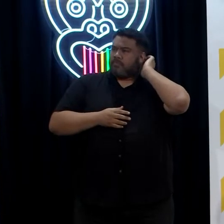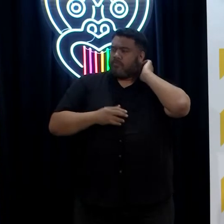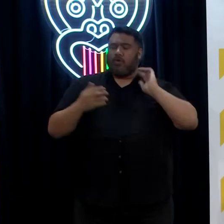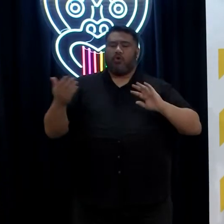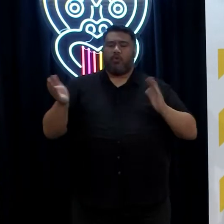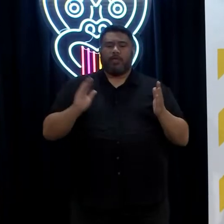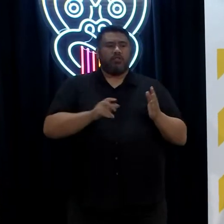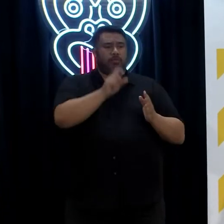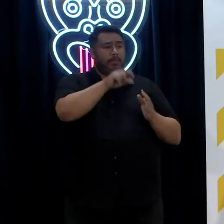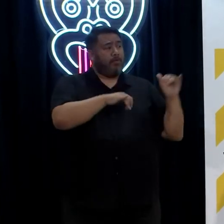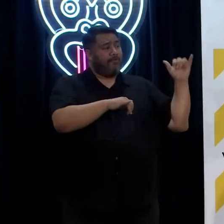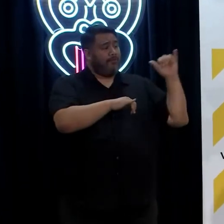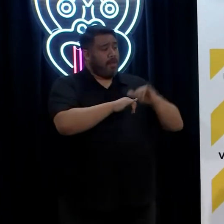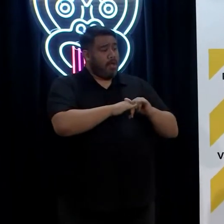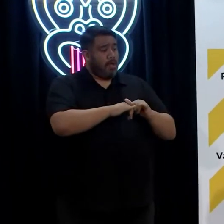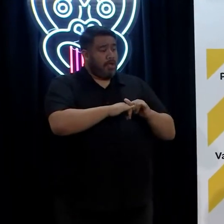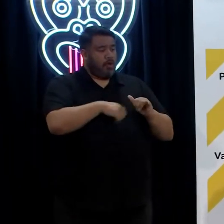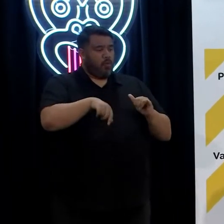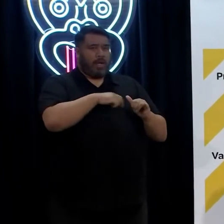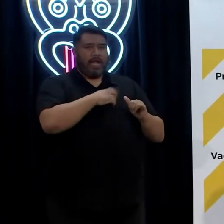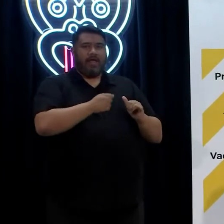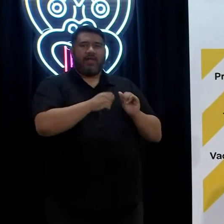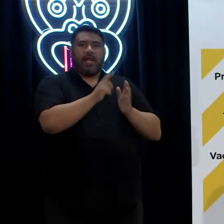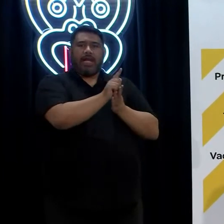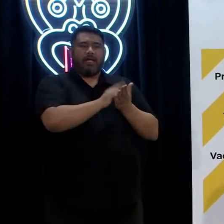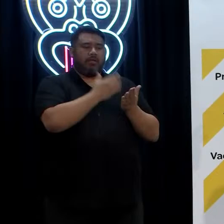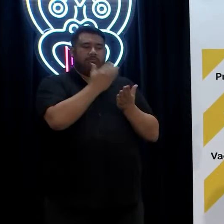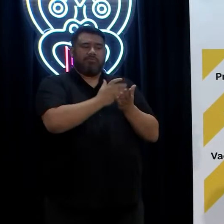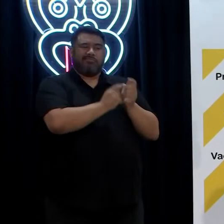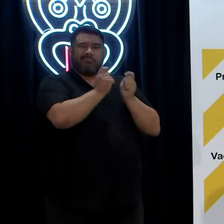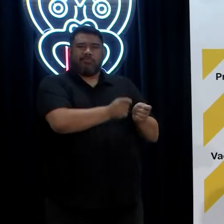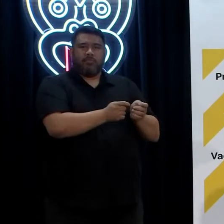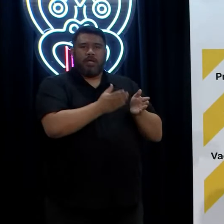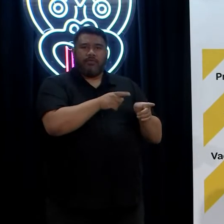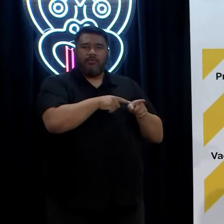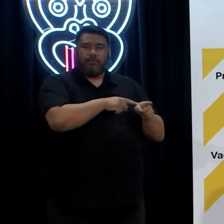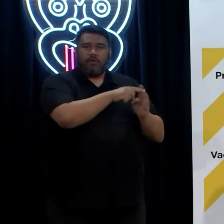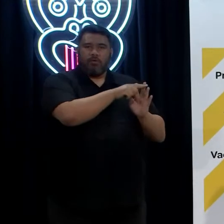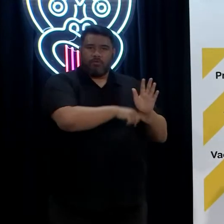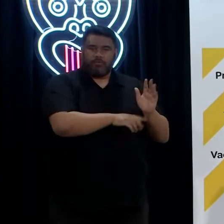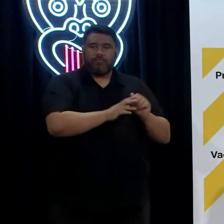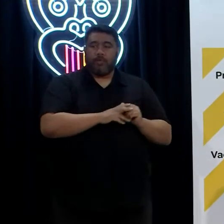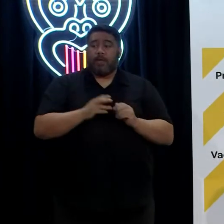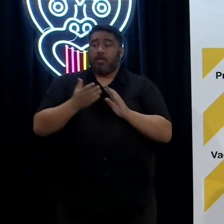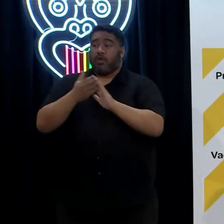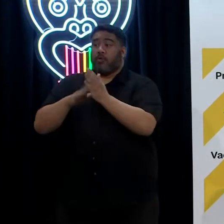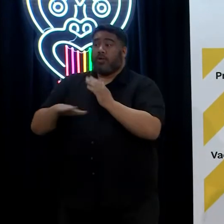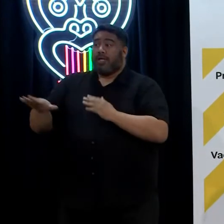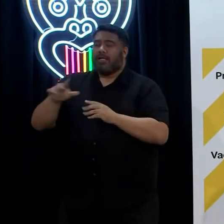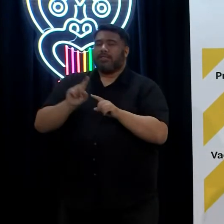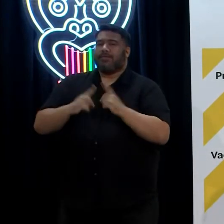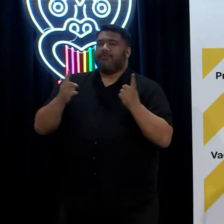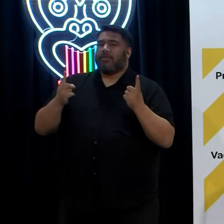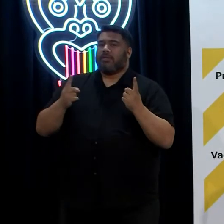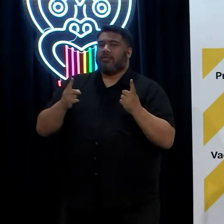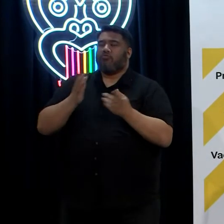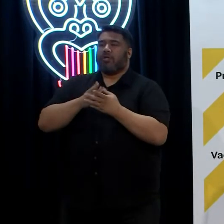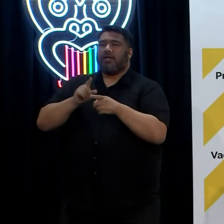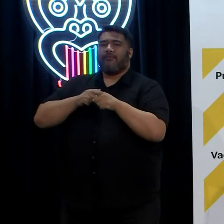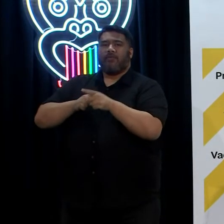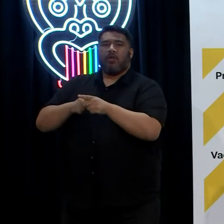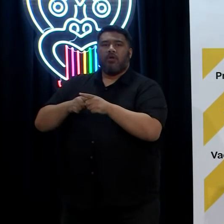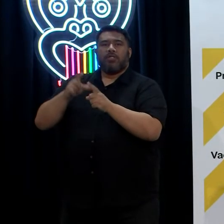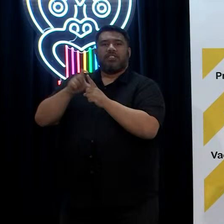coming into the country. So it is very much the decision of the medical officer of health, and that assessment is